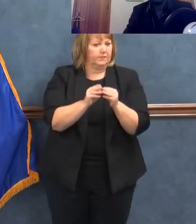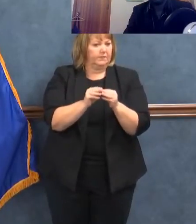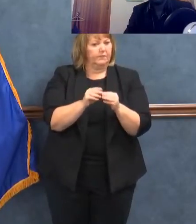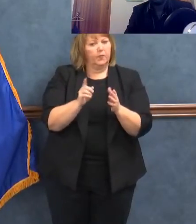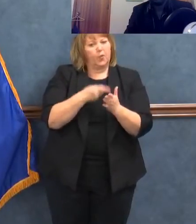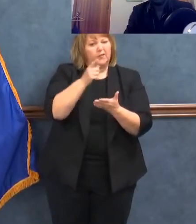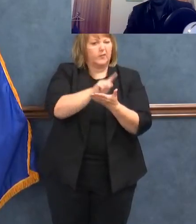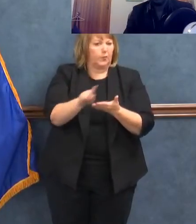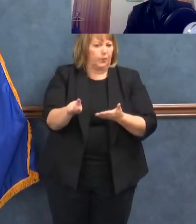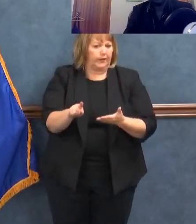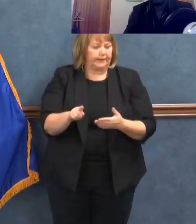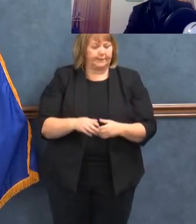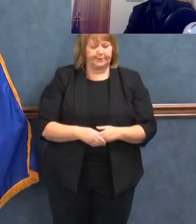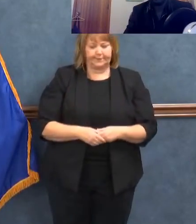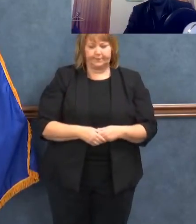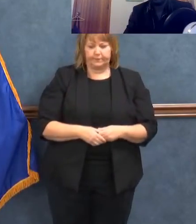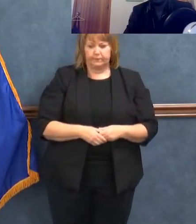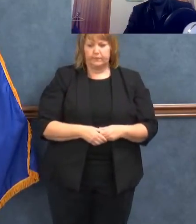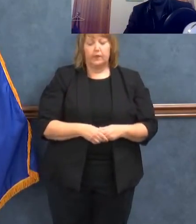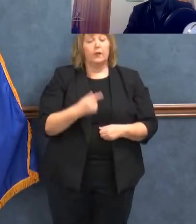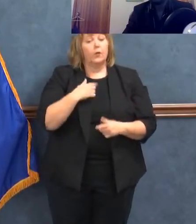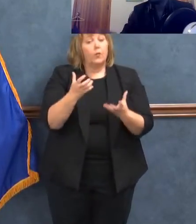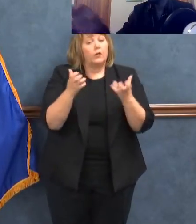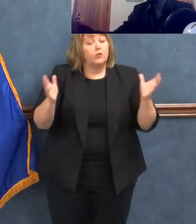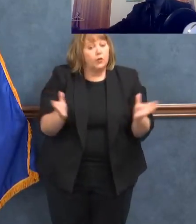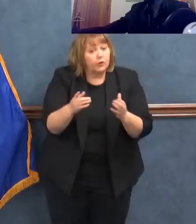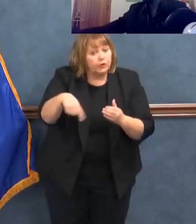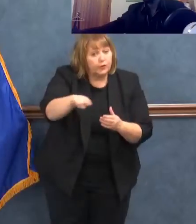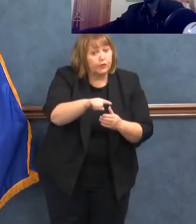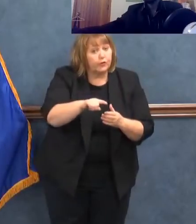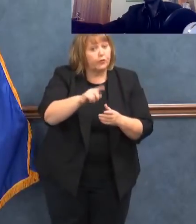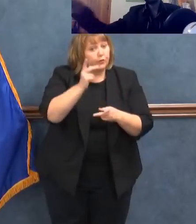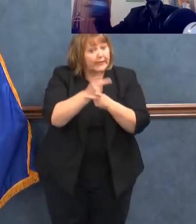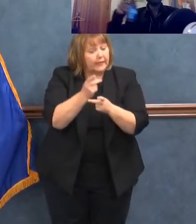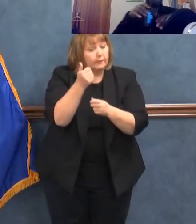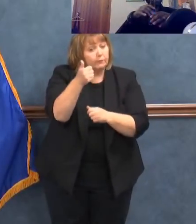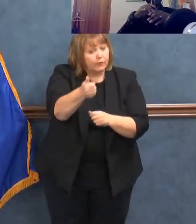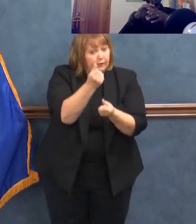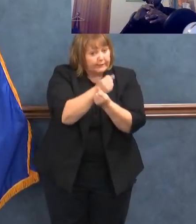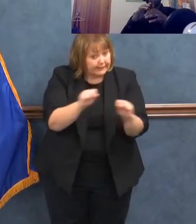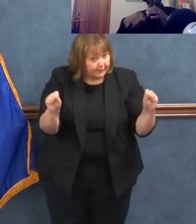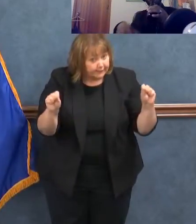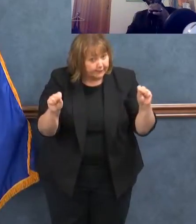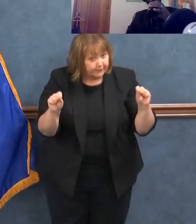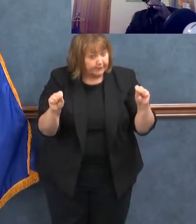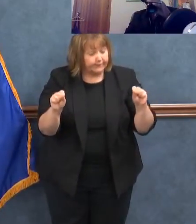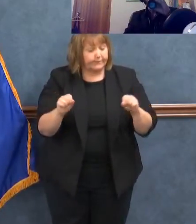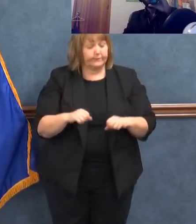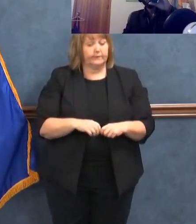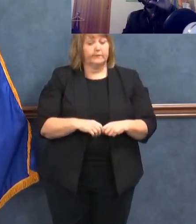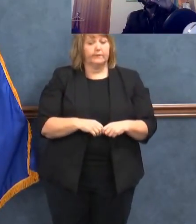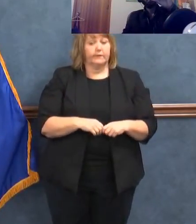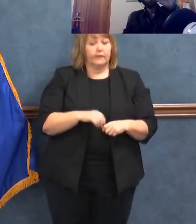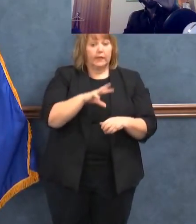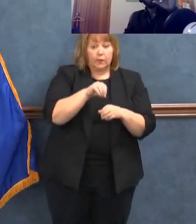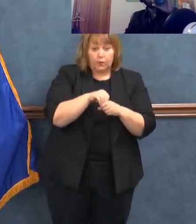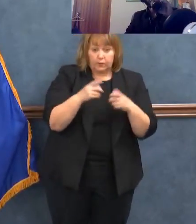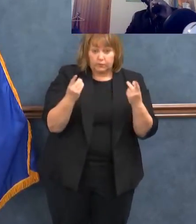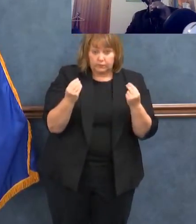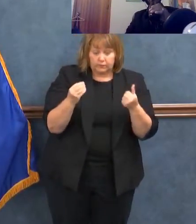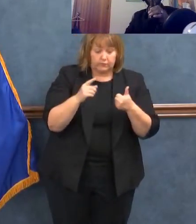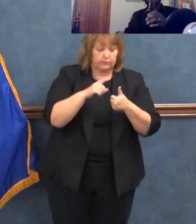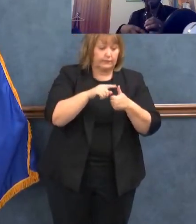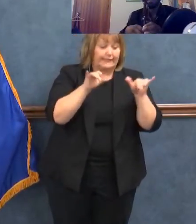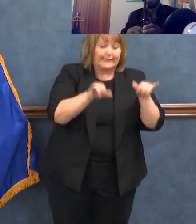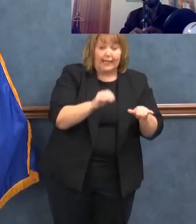updates. We continue to encourage Nevadans to take precautions against the spread of this disease, including